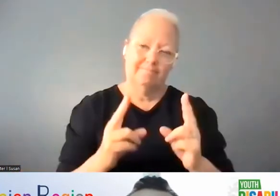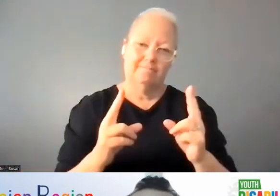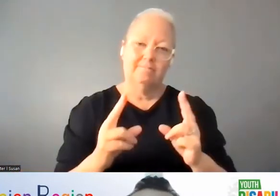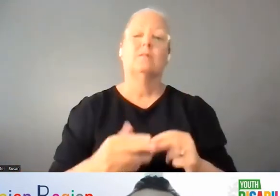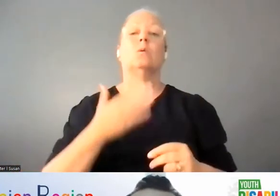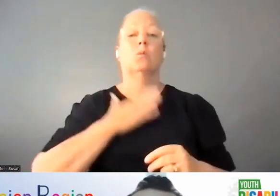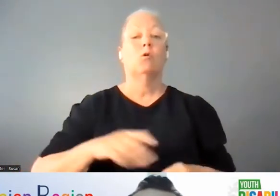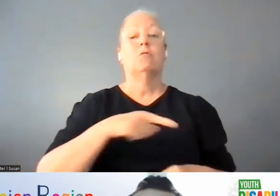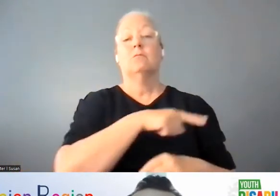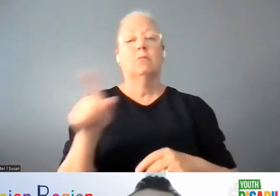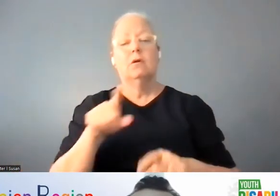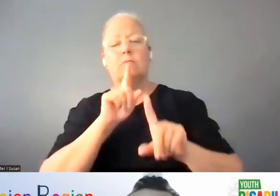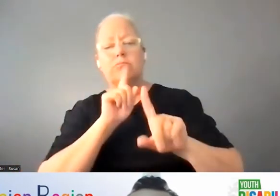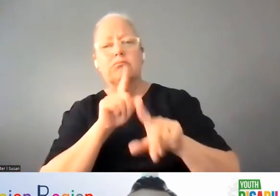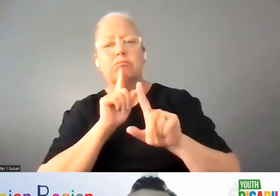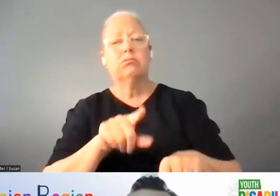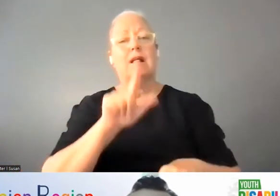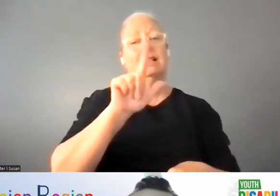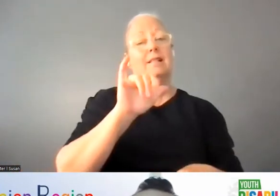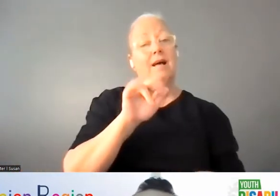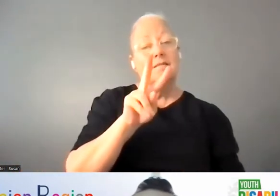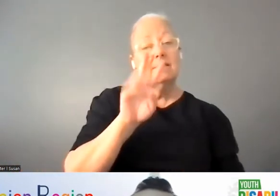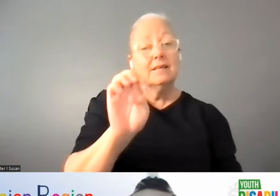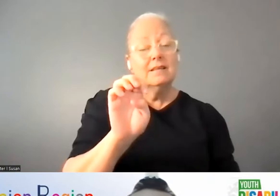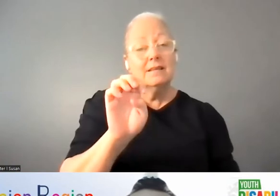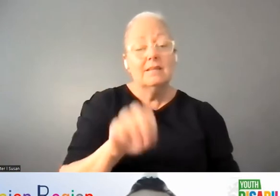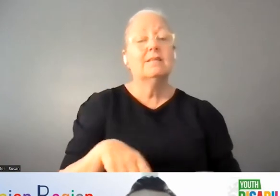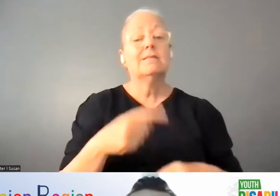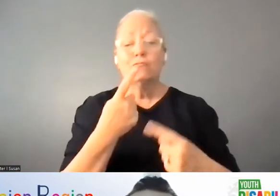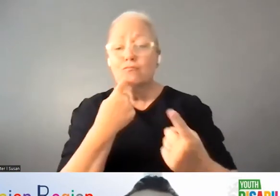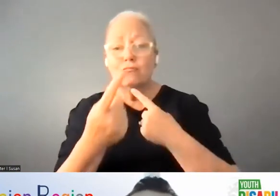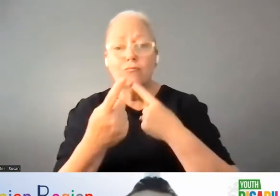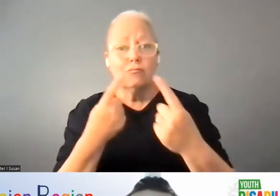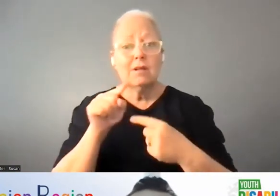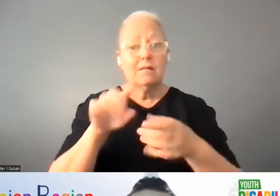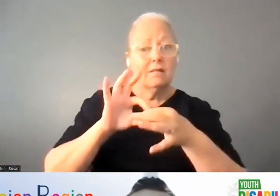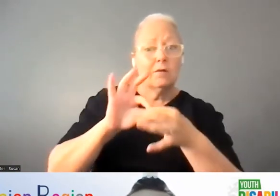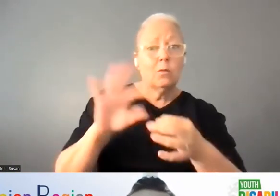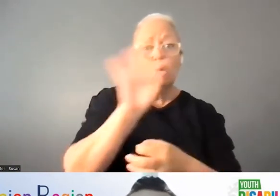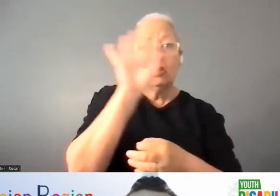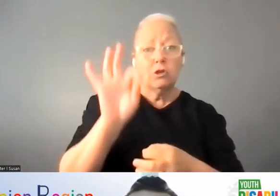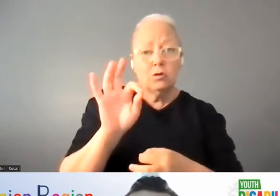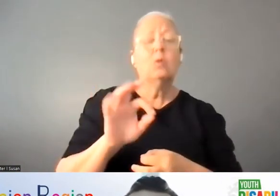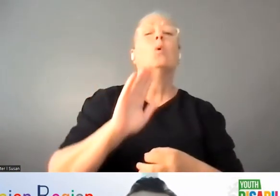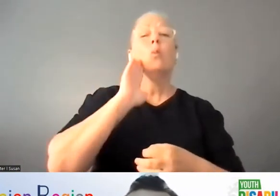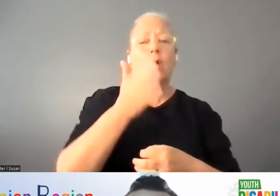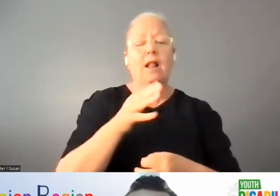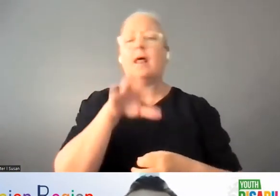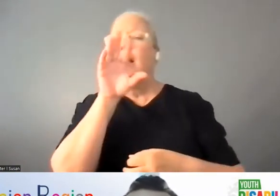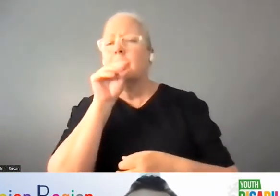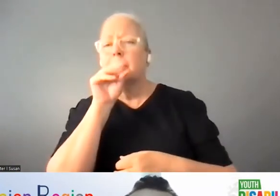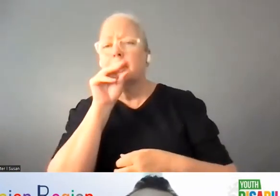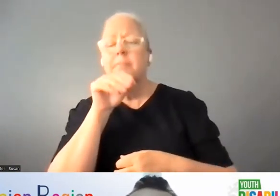answering. Questions that are relevant to the discussion will have been presented. Should you have any